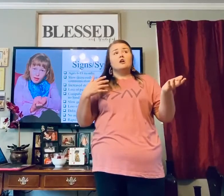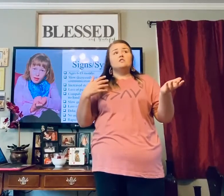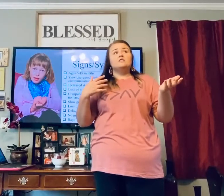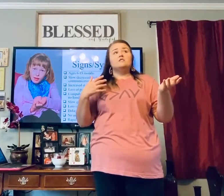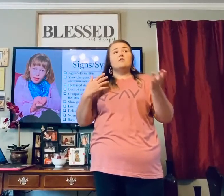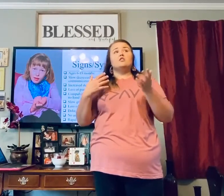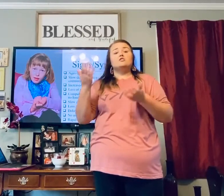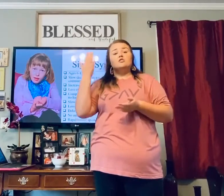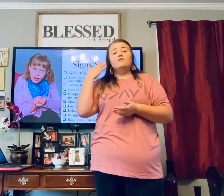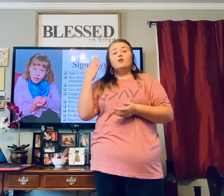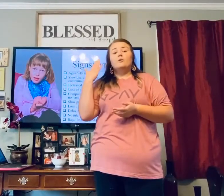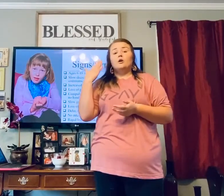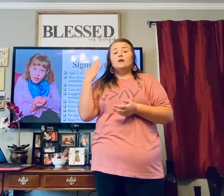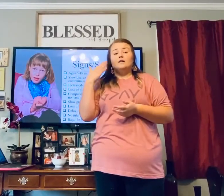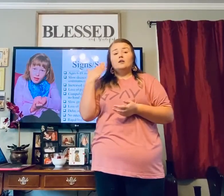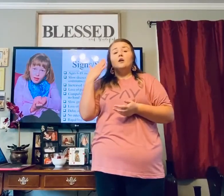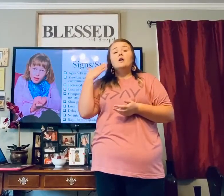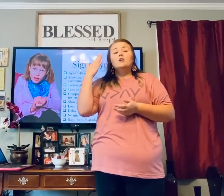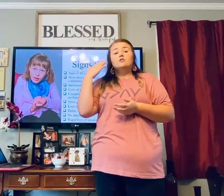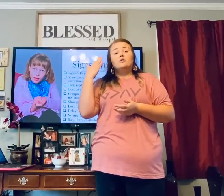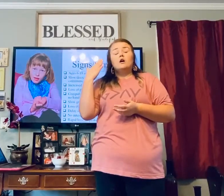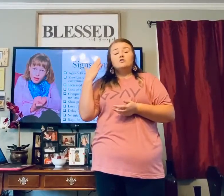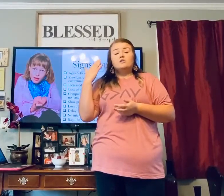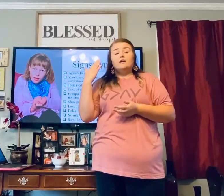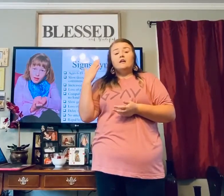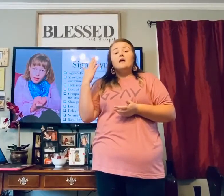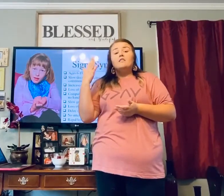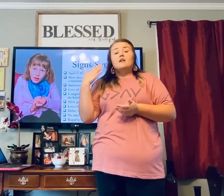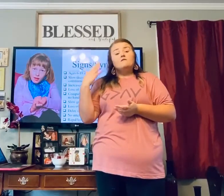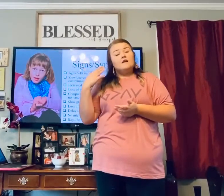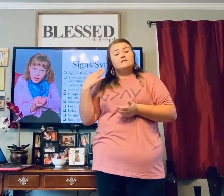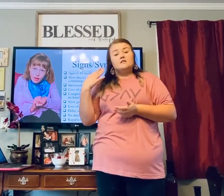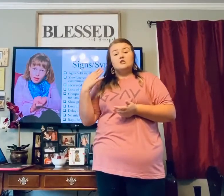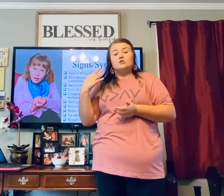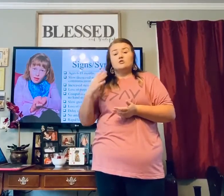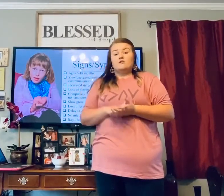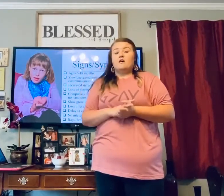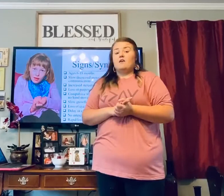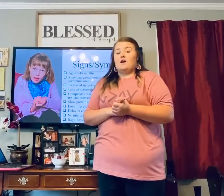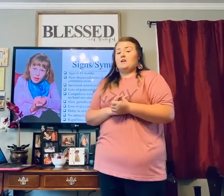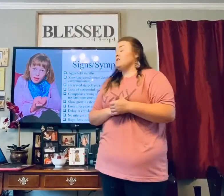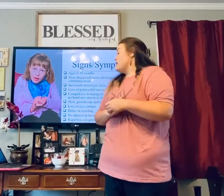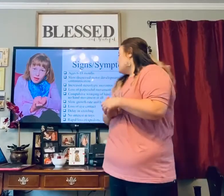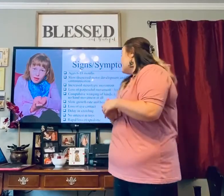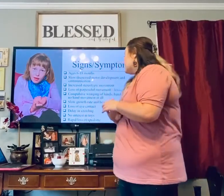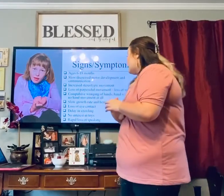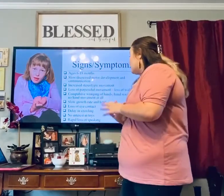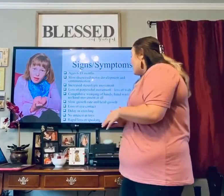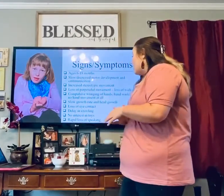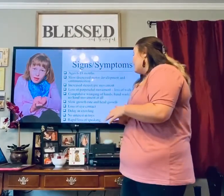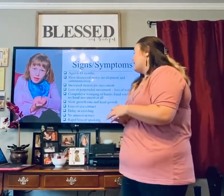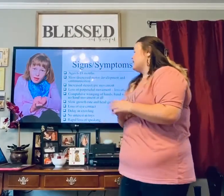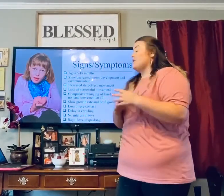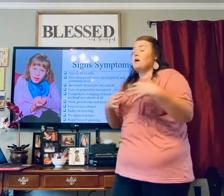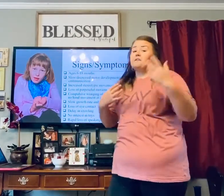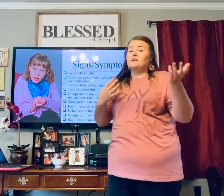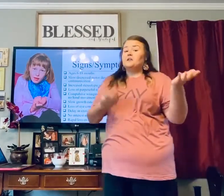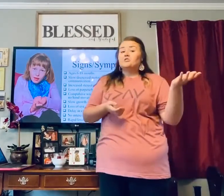It's just that there's stuff going on neurologically that affects these children like that. There's no crawling. They don't have any interest